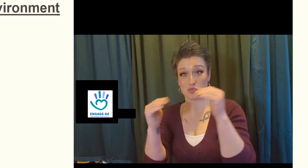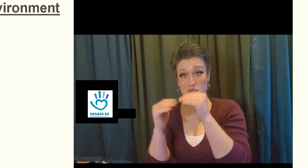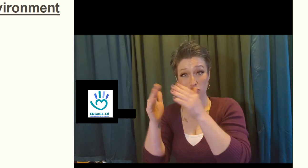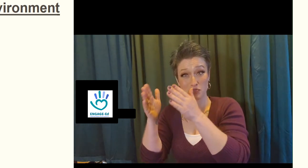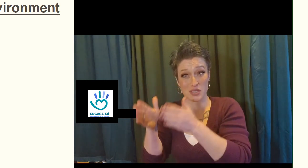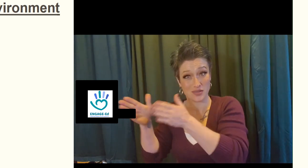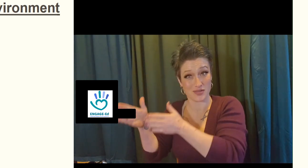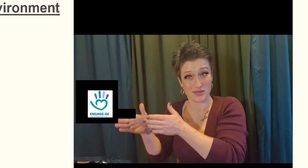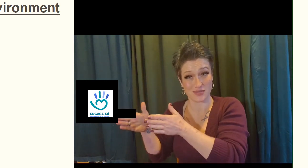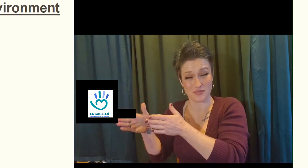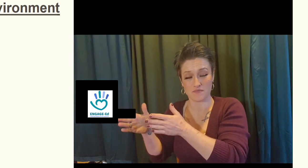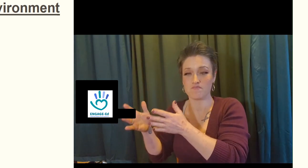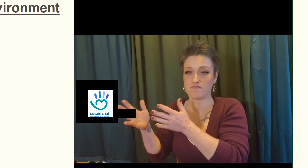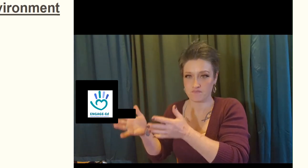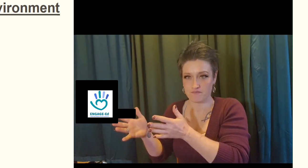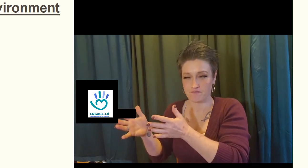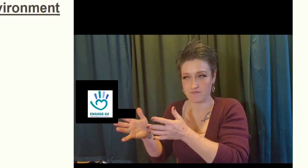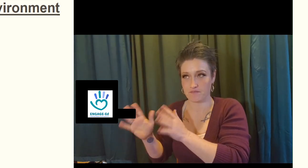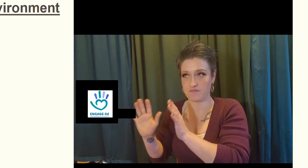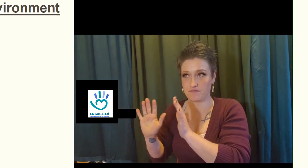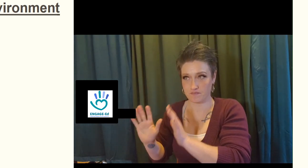non-disabled peers.